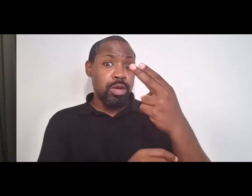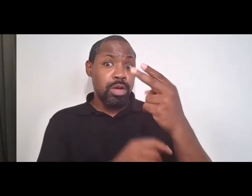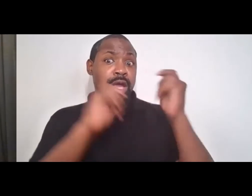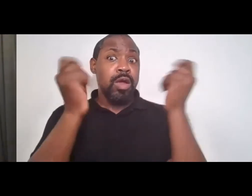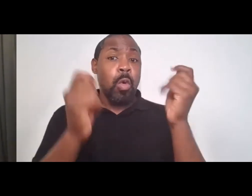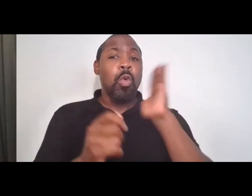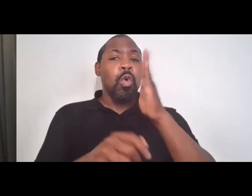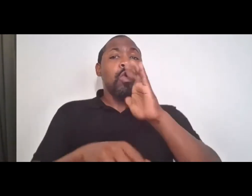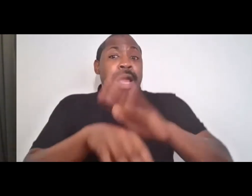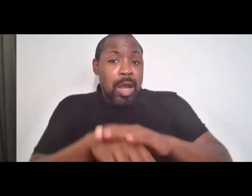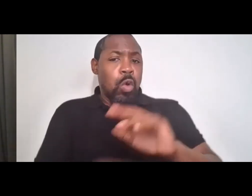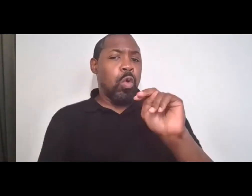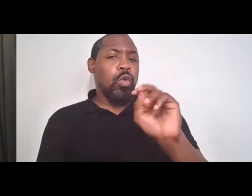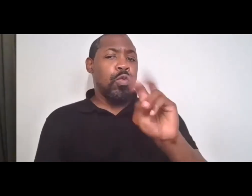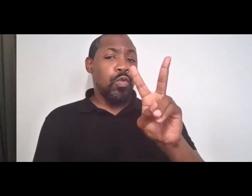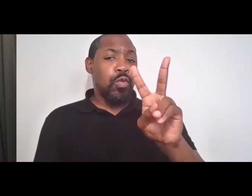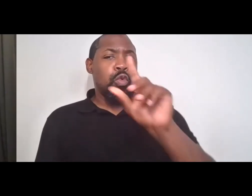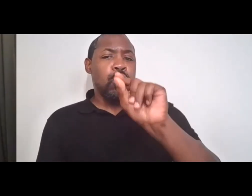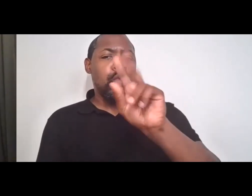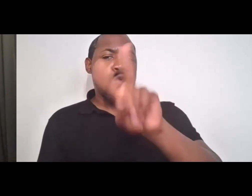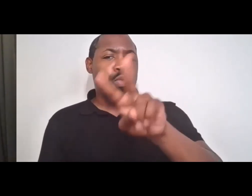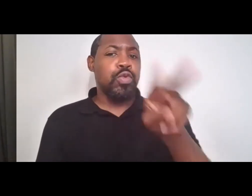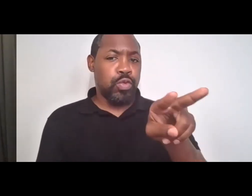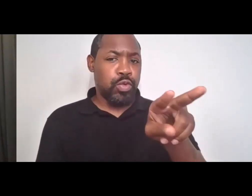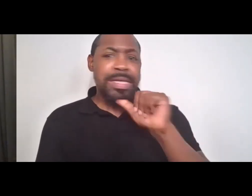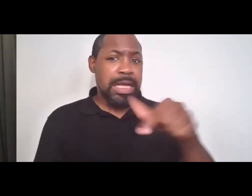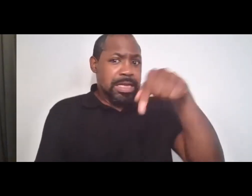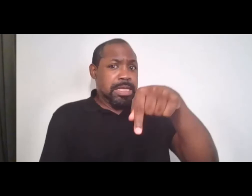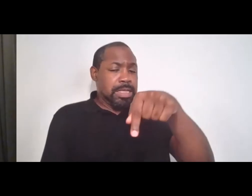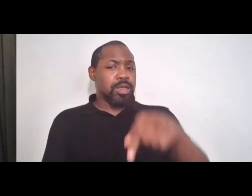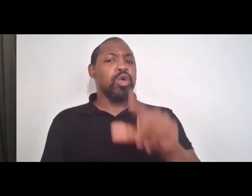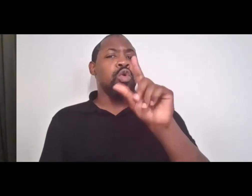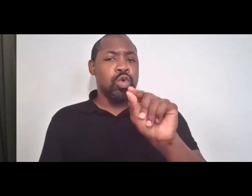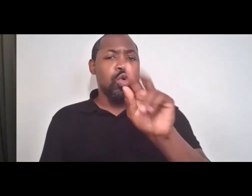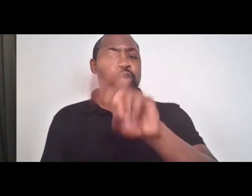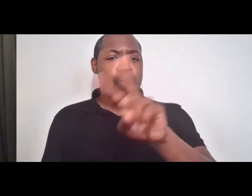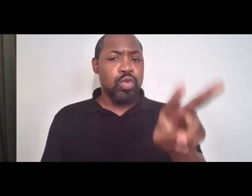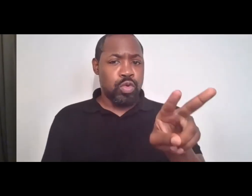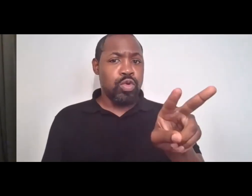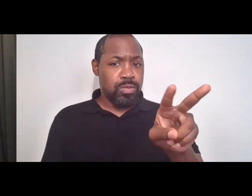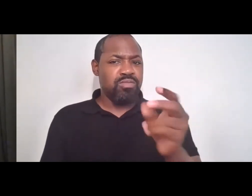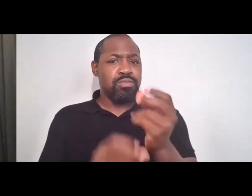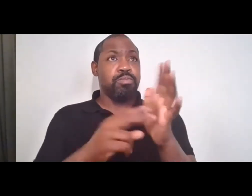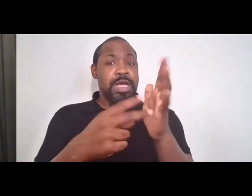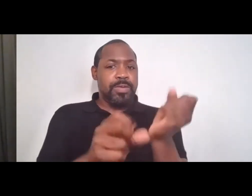30th. And the actual event will be in November 2022, not this year, but